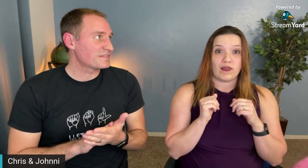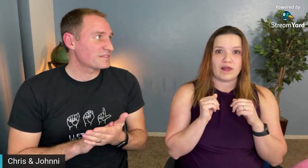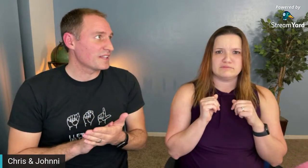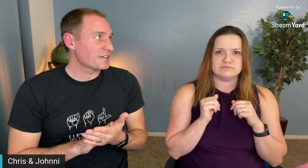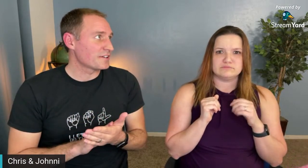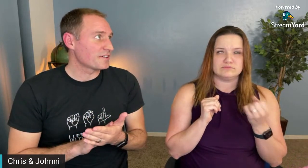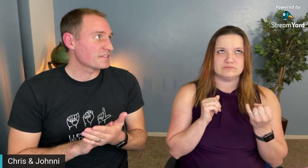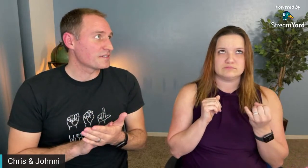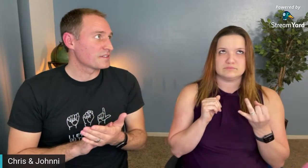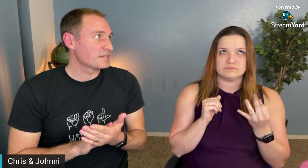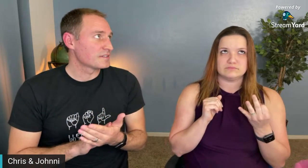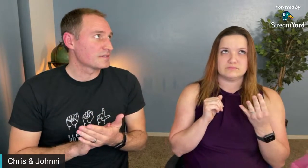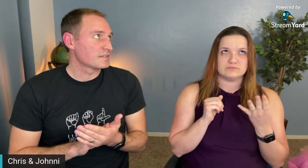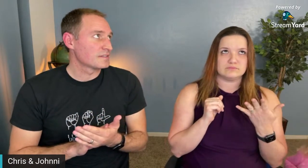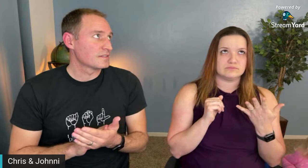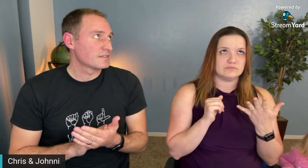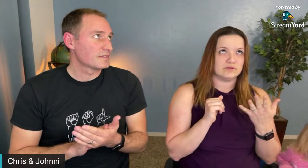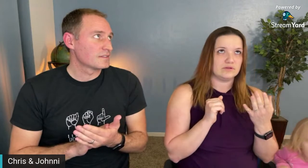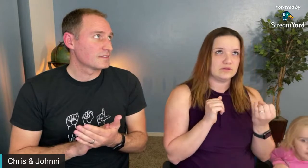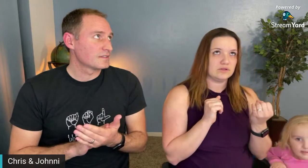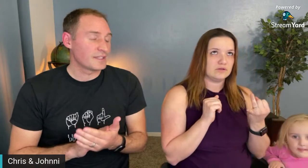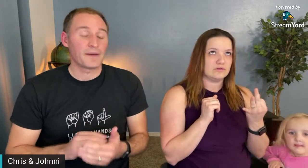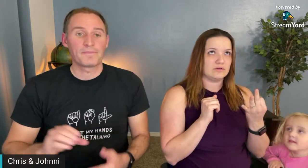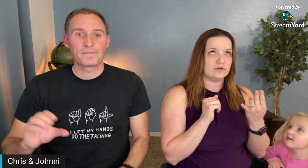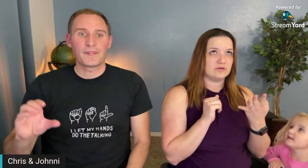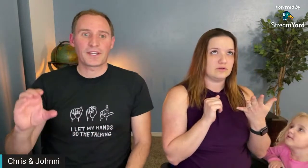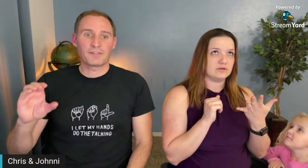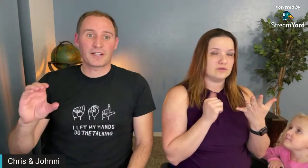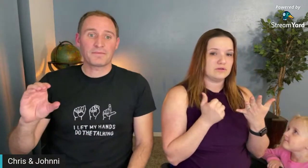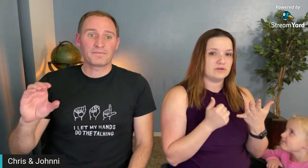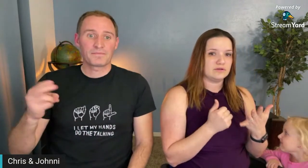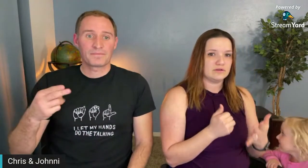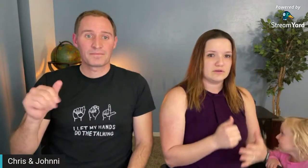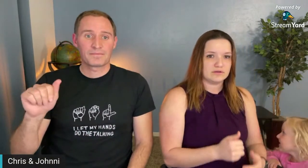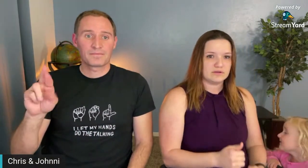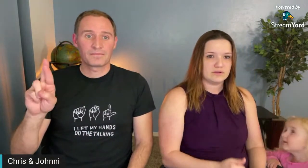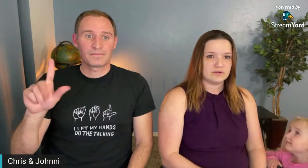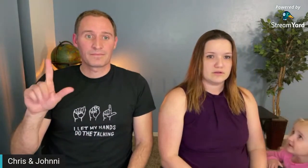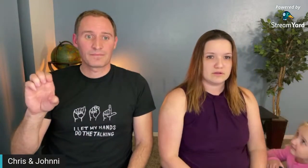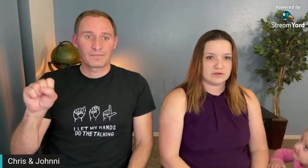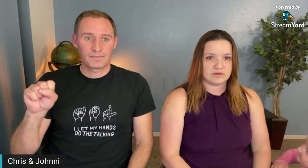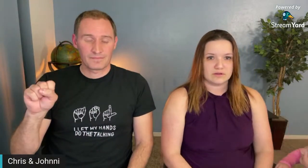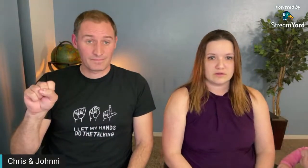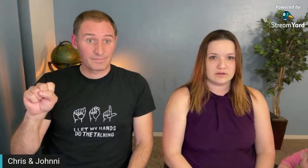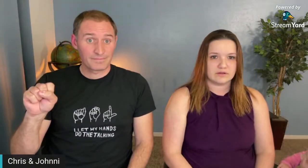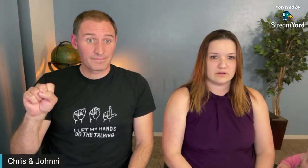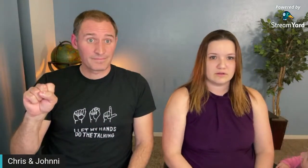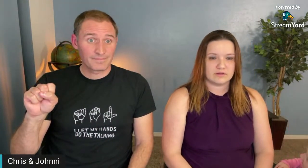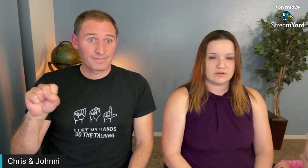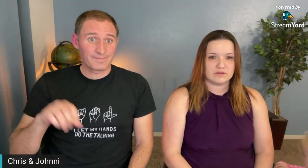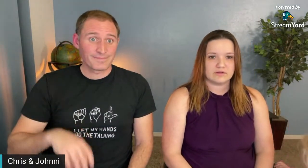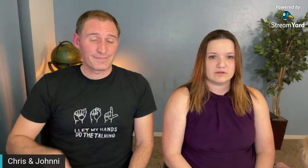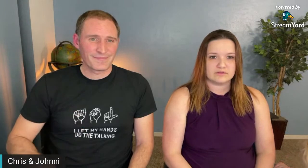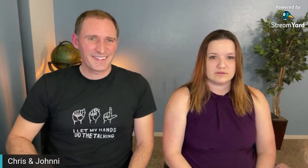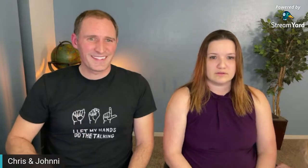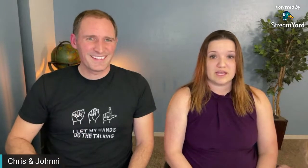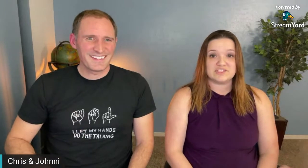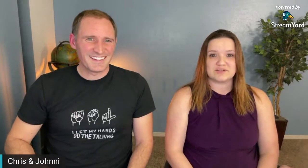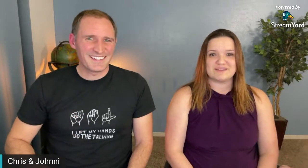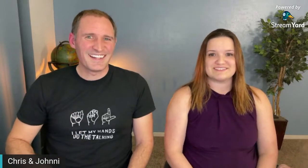6 letters. Yeah. Okay. Ready? Hey, Mommy. Hey. It took me a